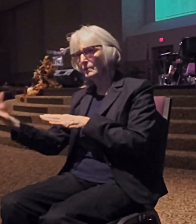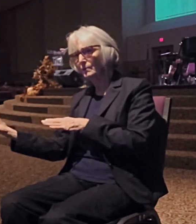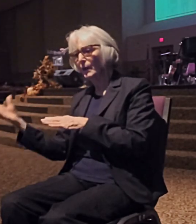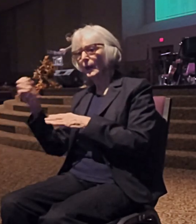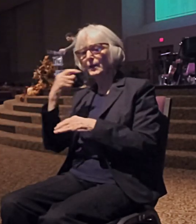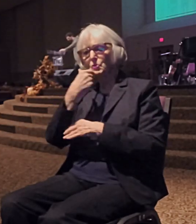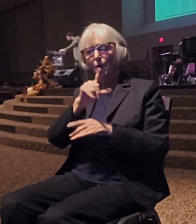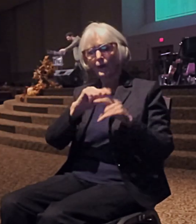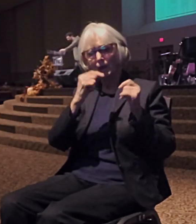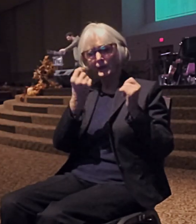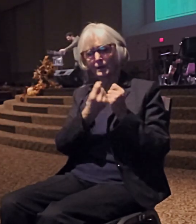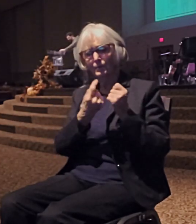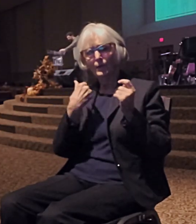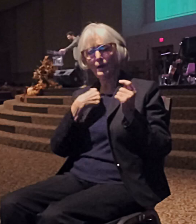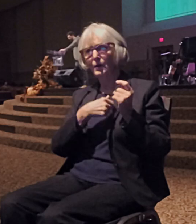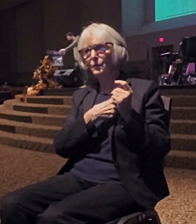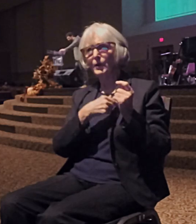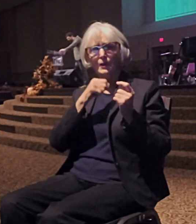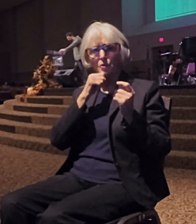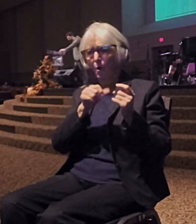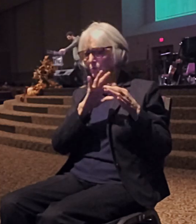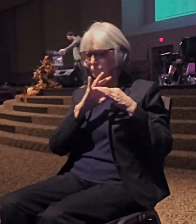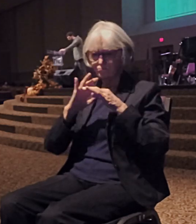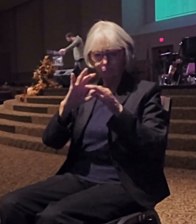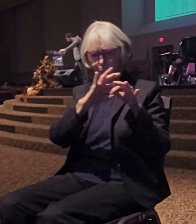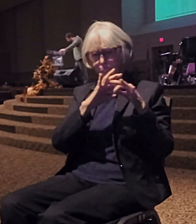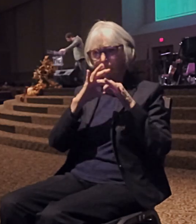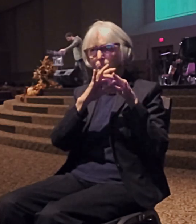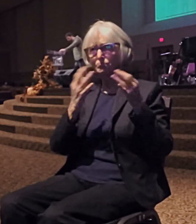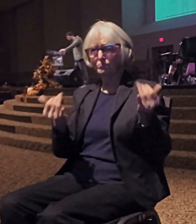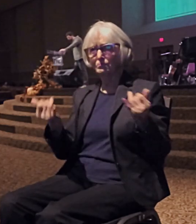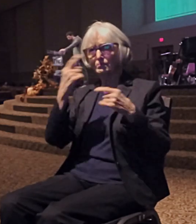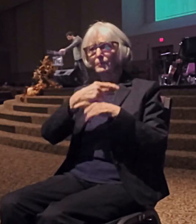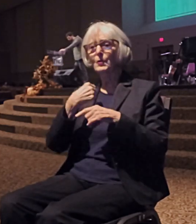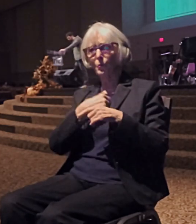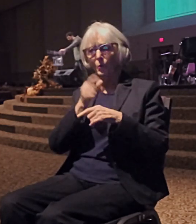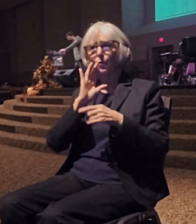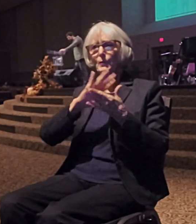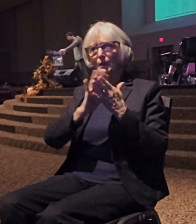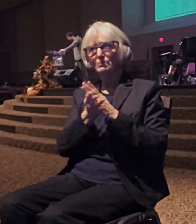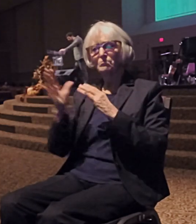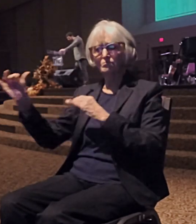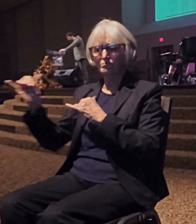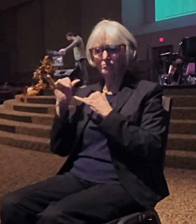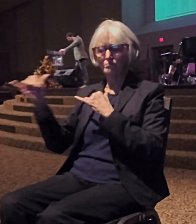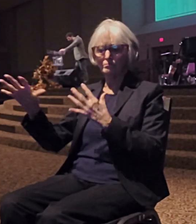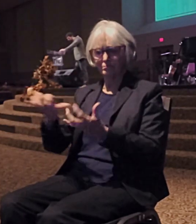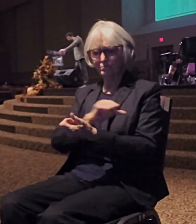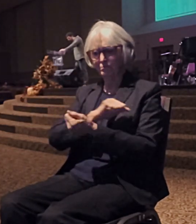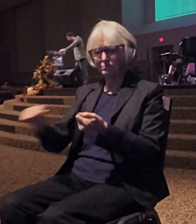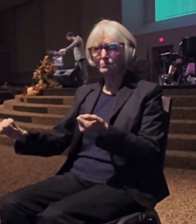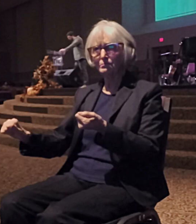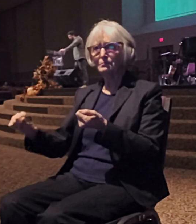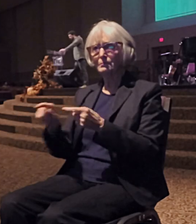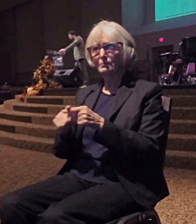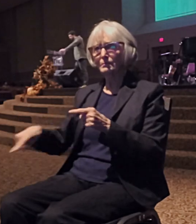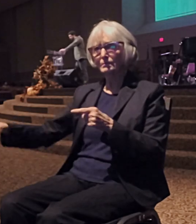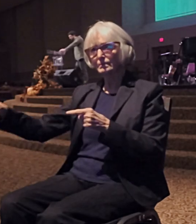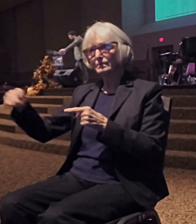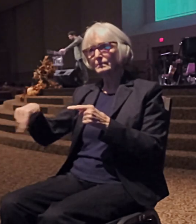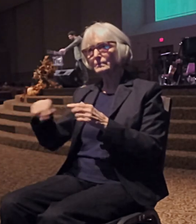the team. If we do not come together right now on this hallowed ground, we too will be destroyed just like they